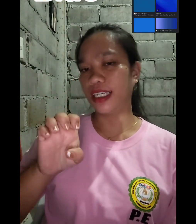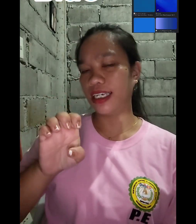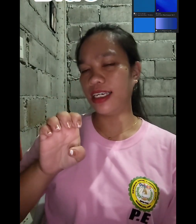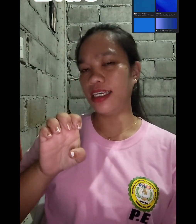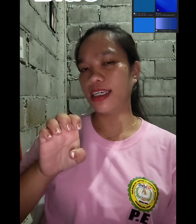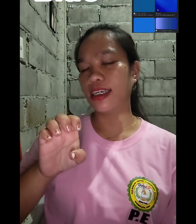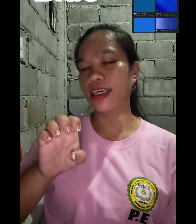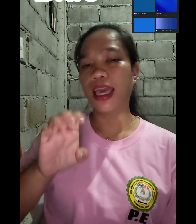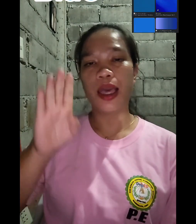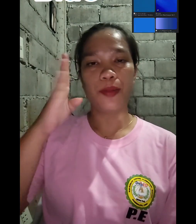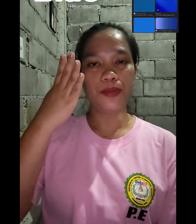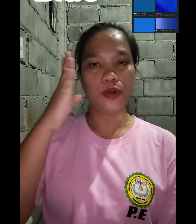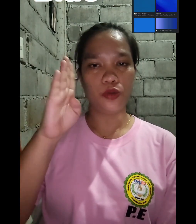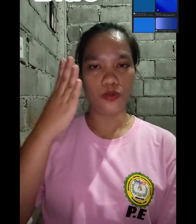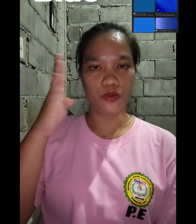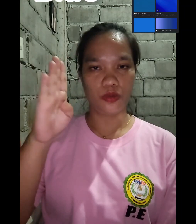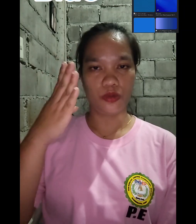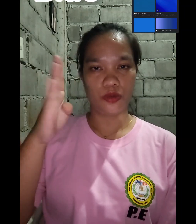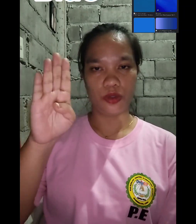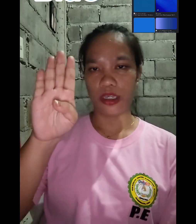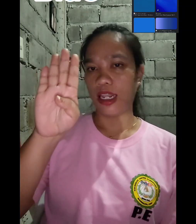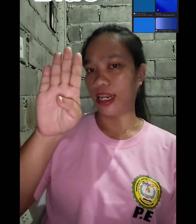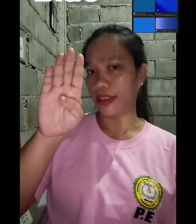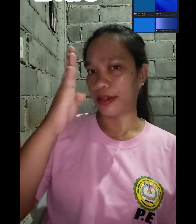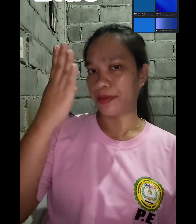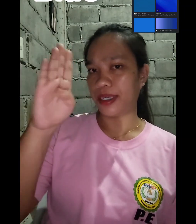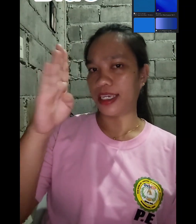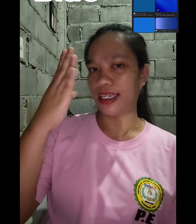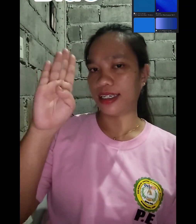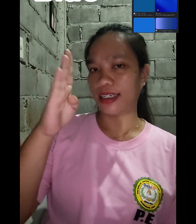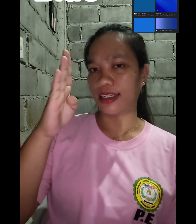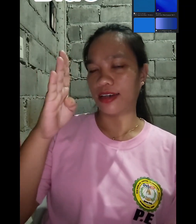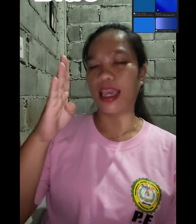B-L-U-E, blue. Letter B. Okay.